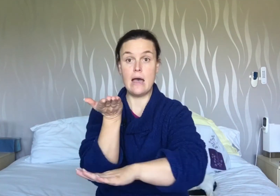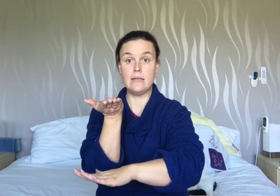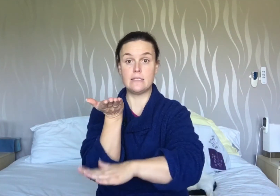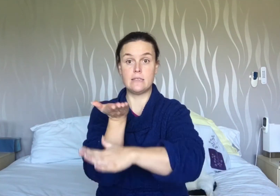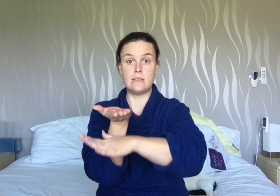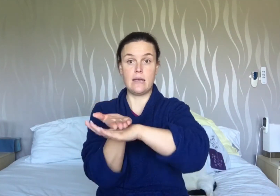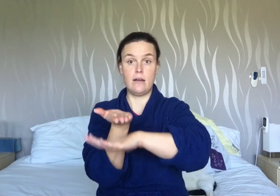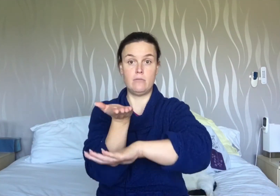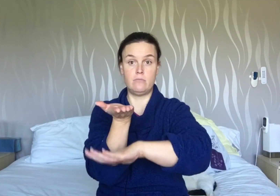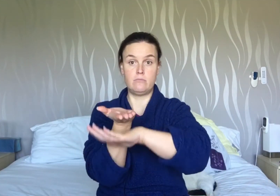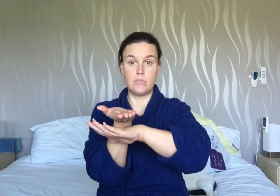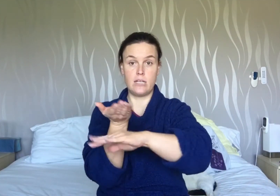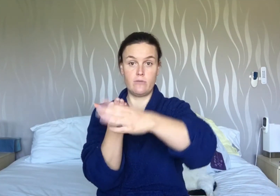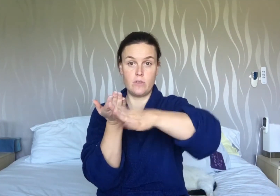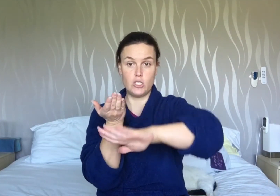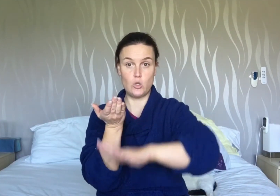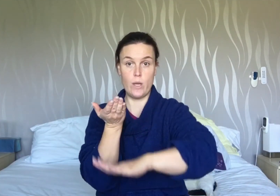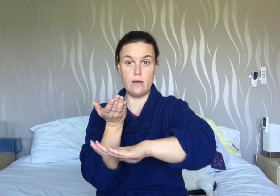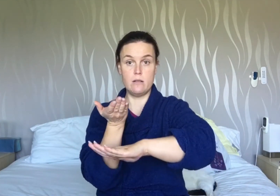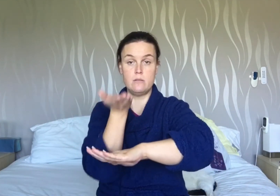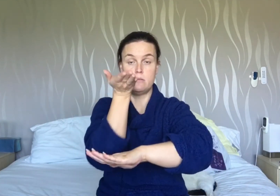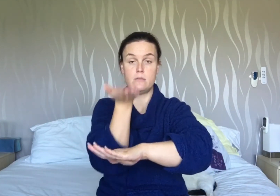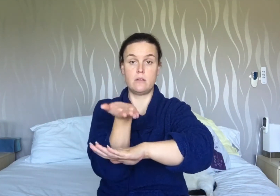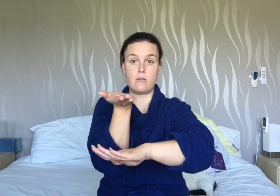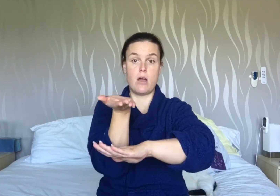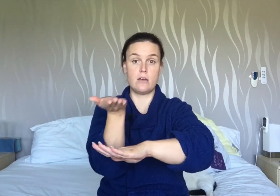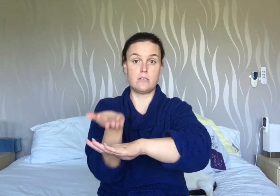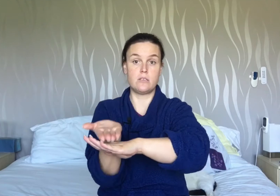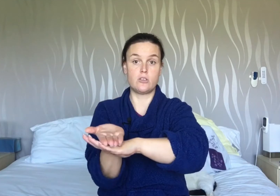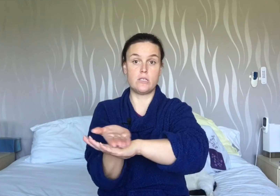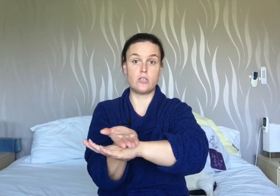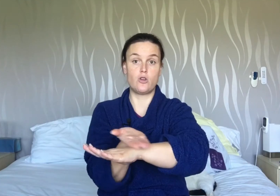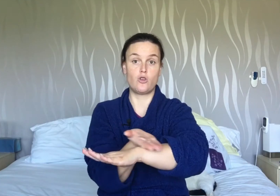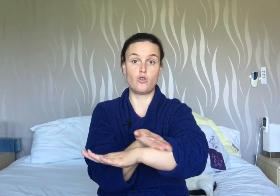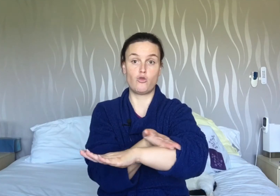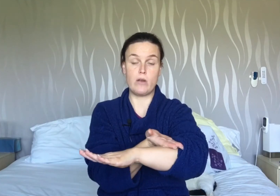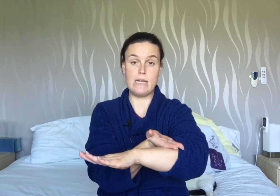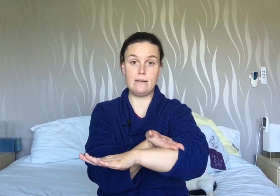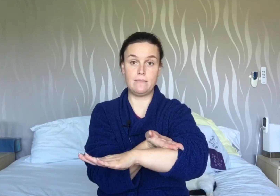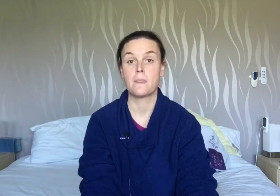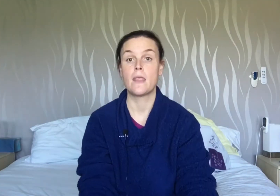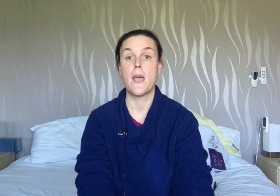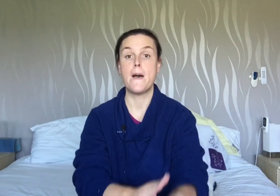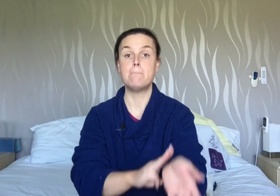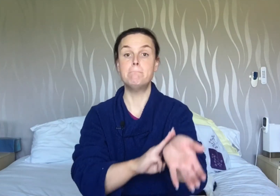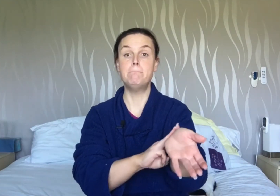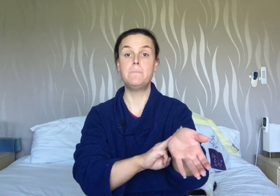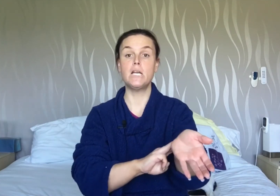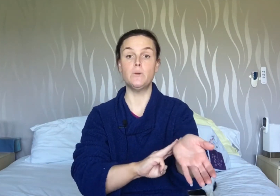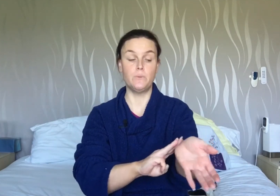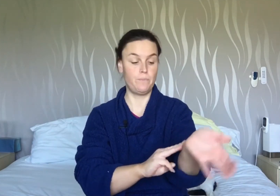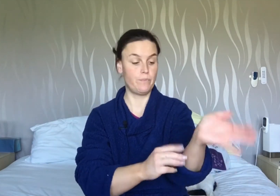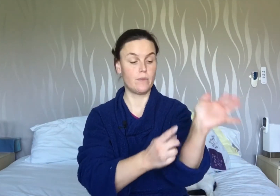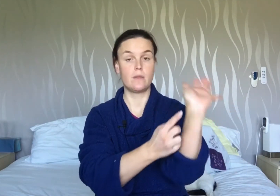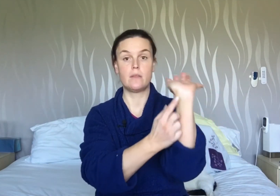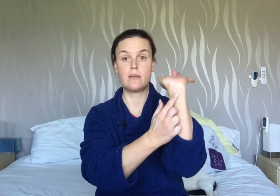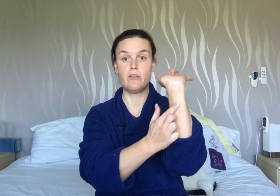And there, think of the soil, the grass, so it's green. Blue. Think of your